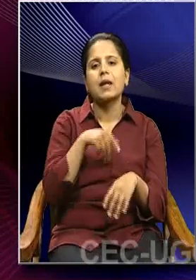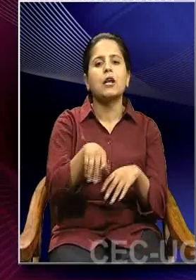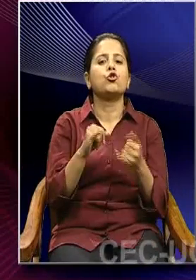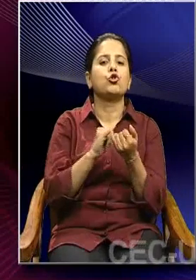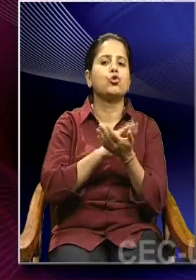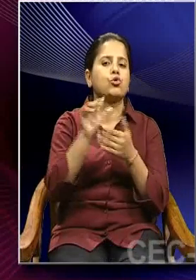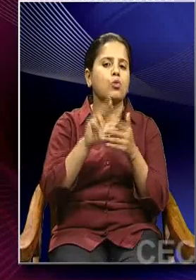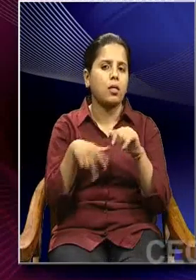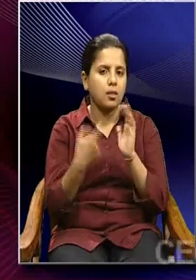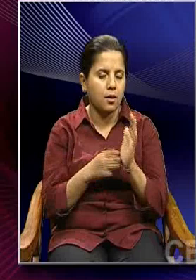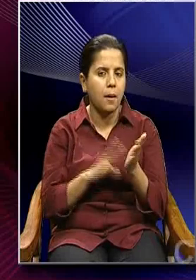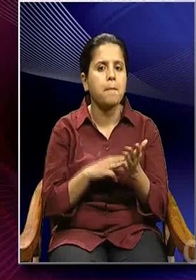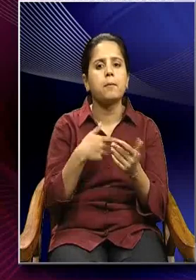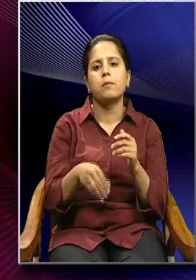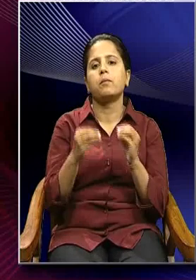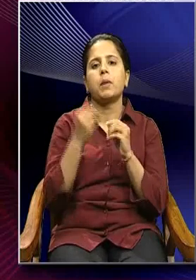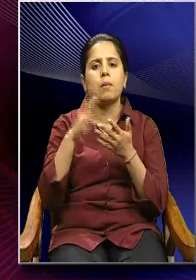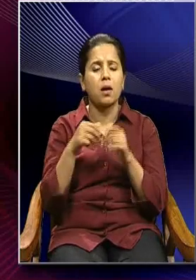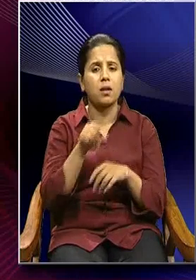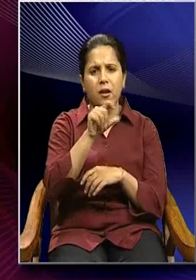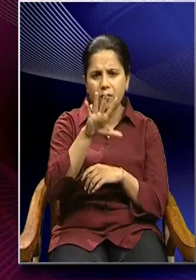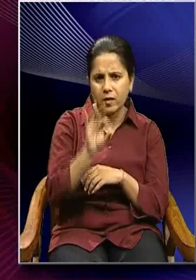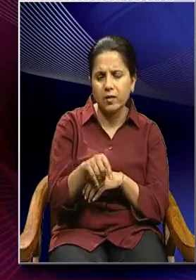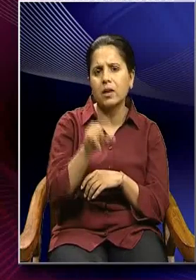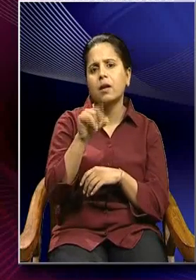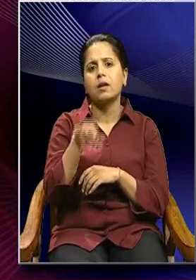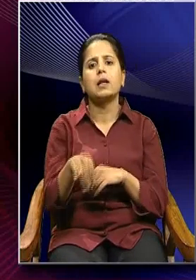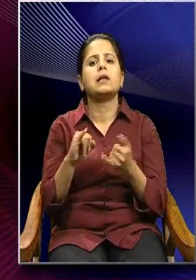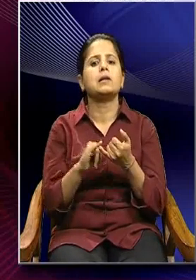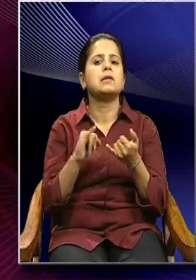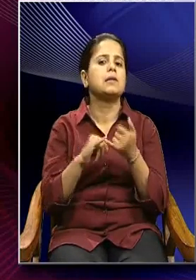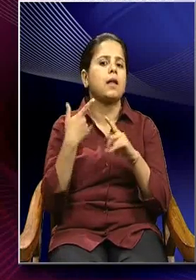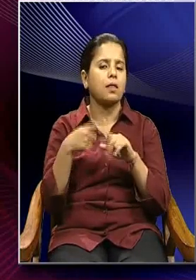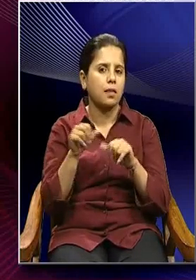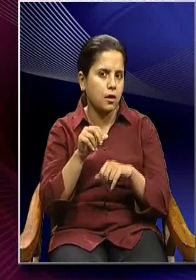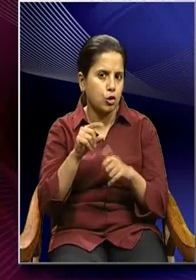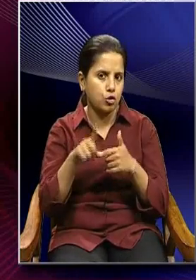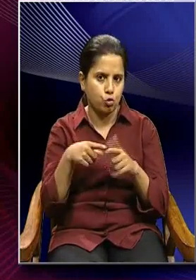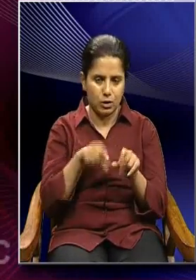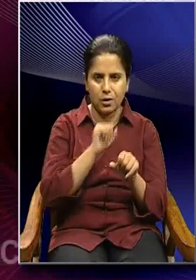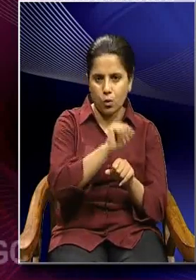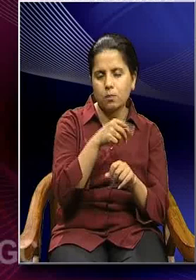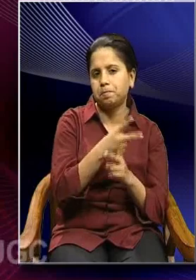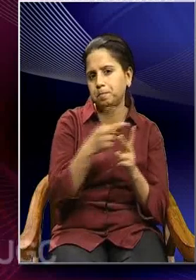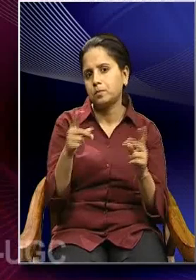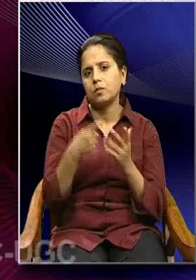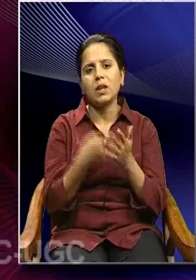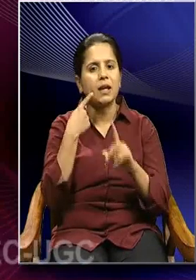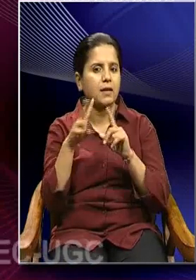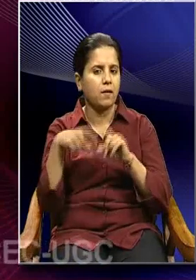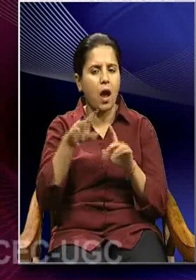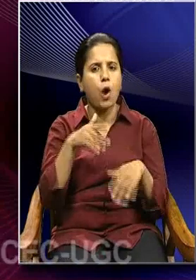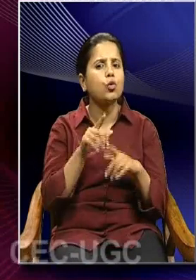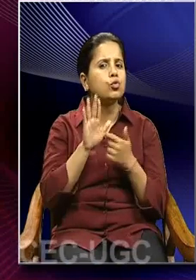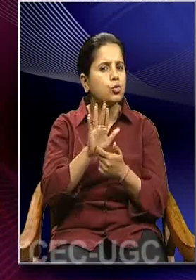Roy, and thereafter in 50s and 60s, Satyajit Ray, Ritvik Ghatak and Mrinal Sen, how they tried to show